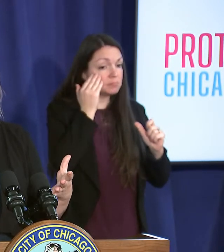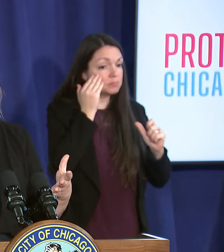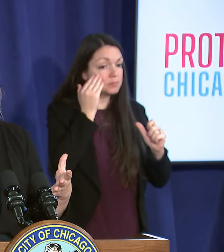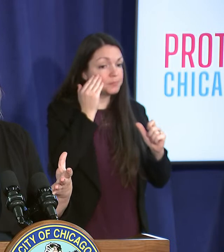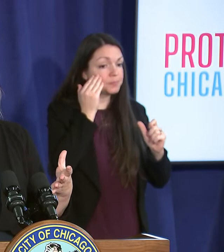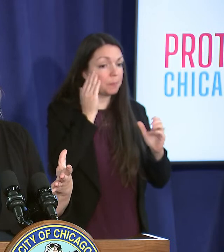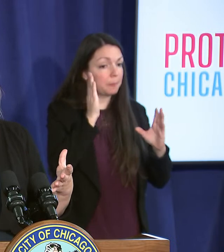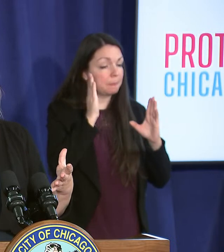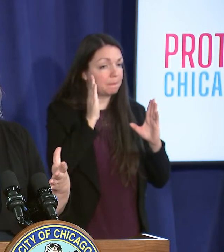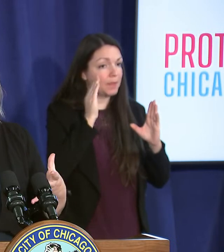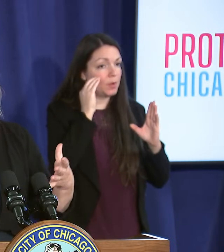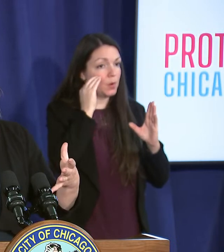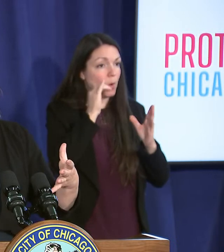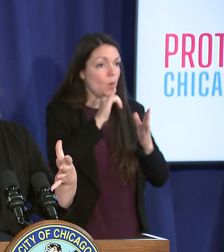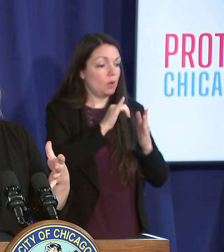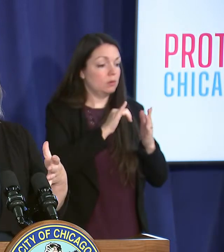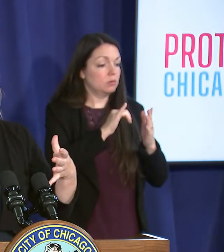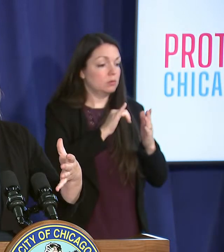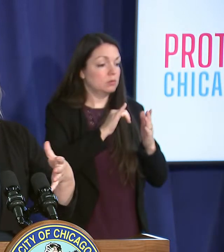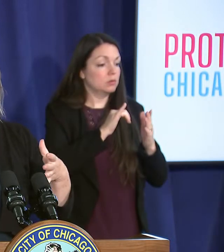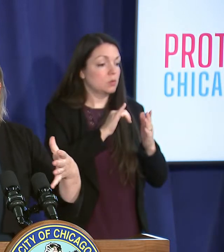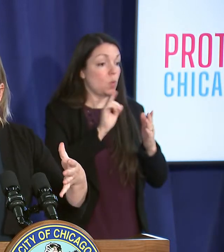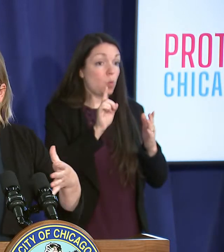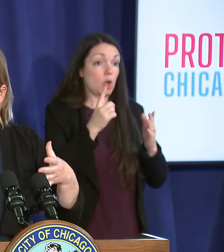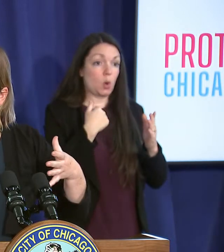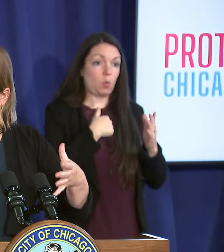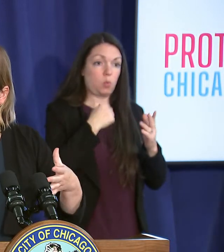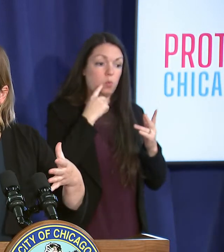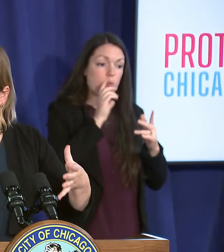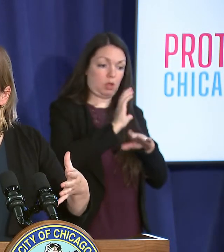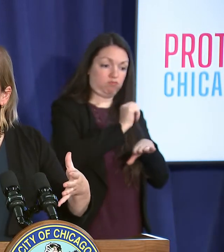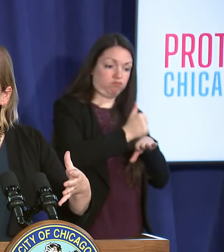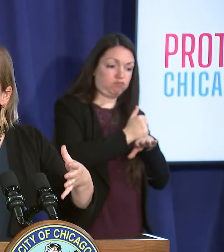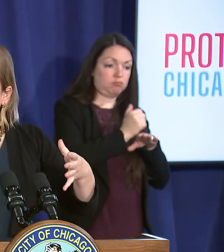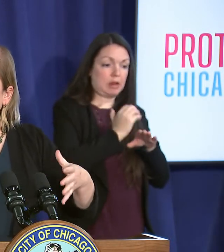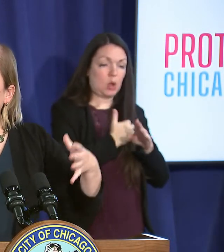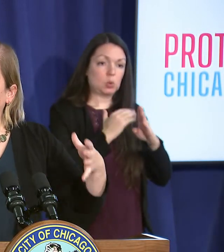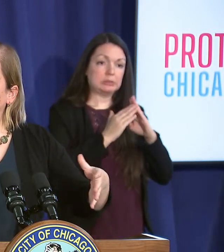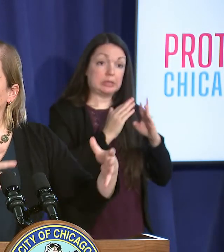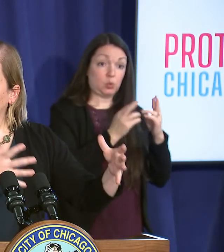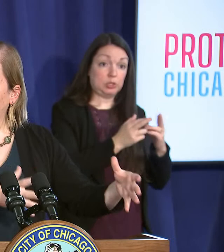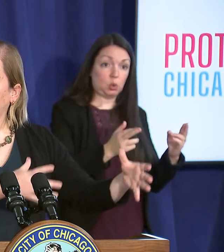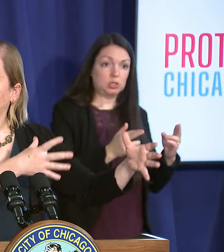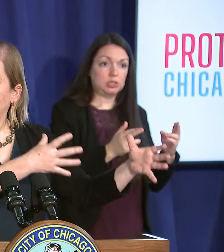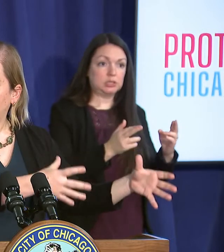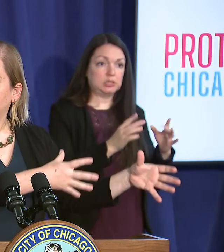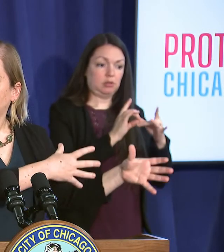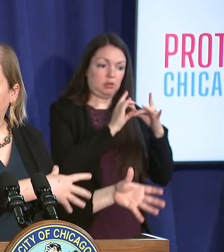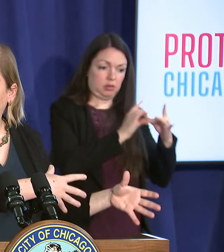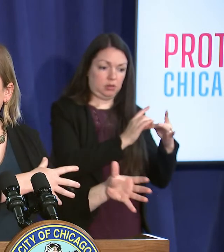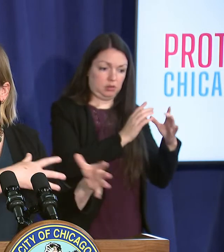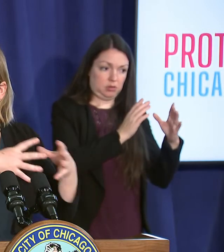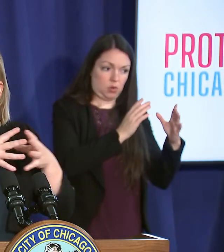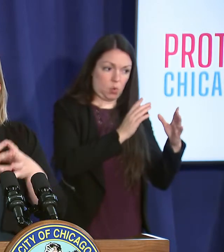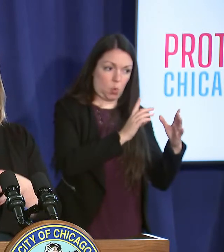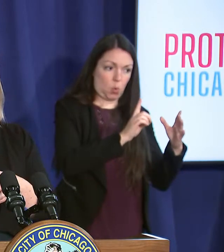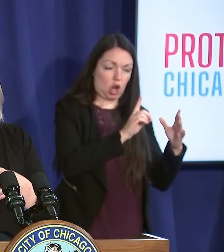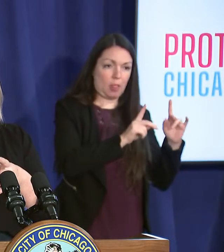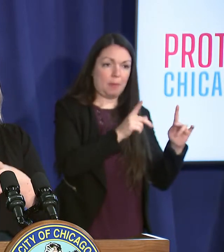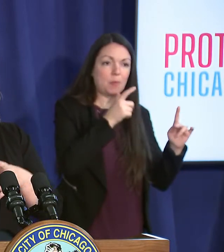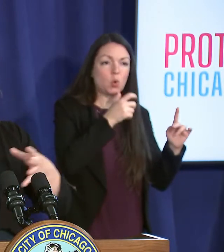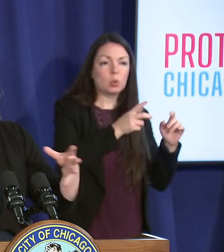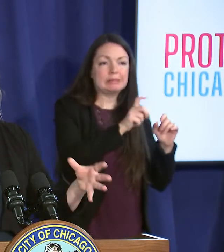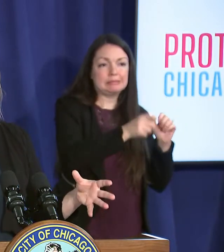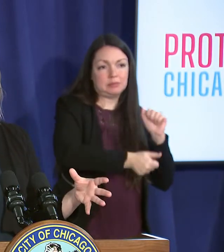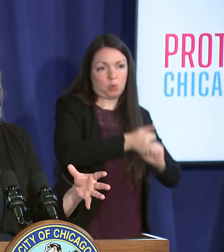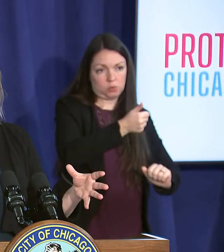department of making sure that where we are putting sort of the city resources, they are going to where the need is greatest. So, for